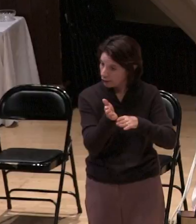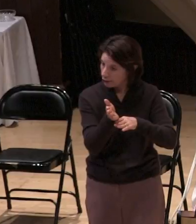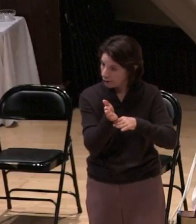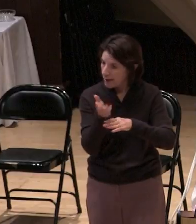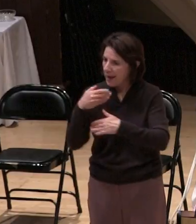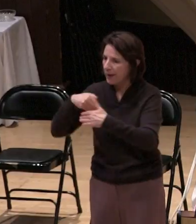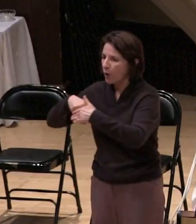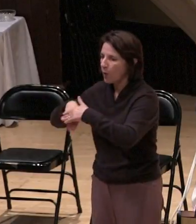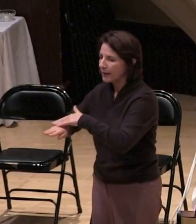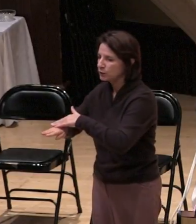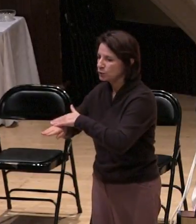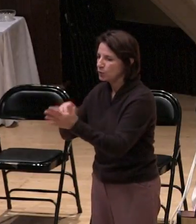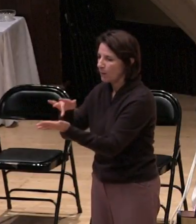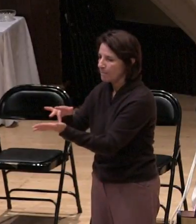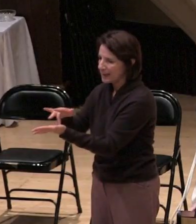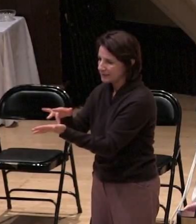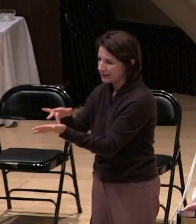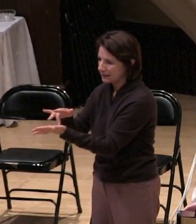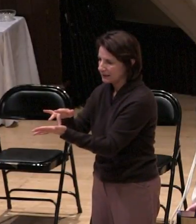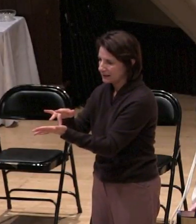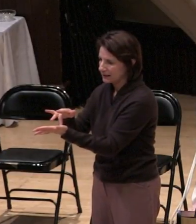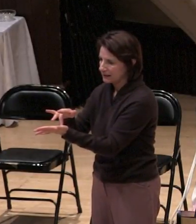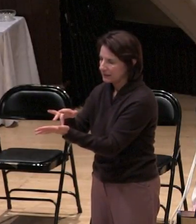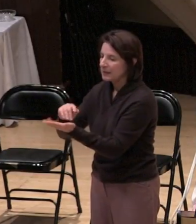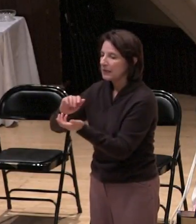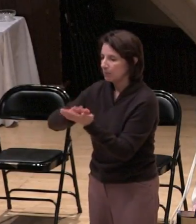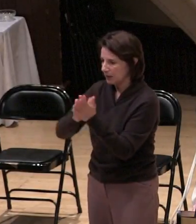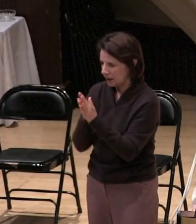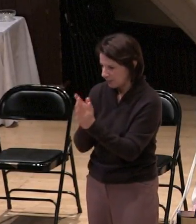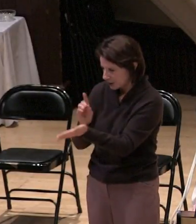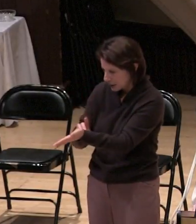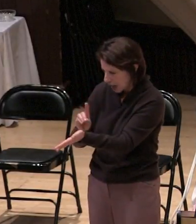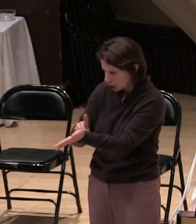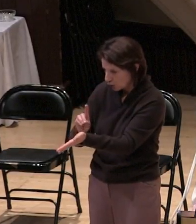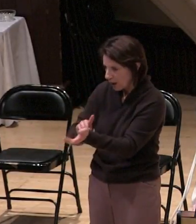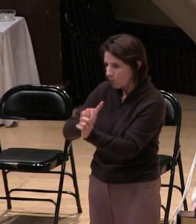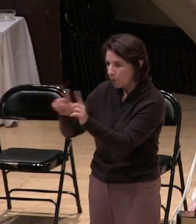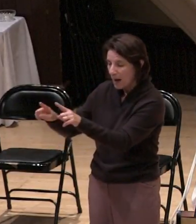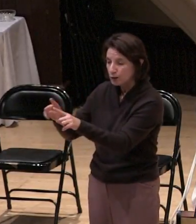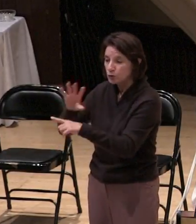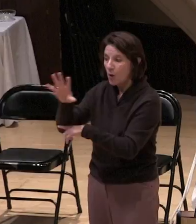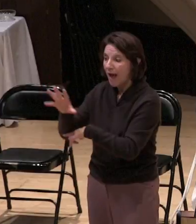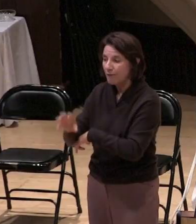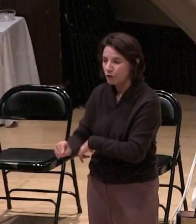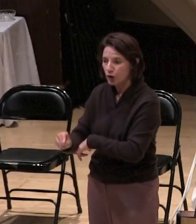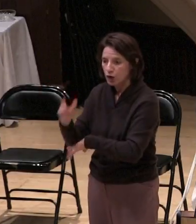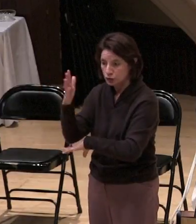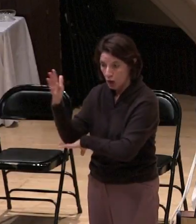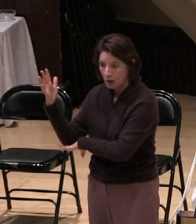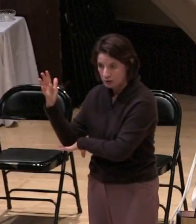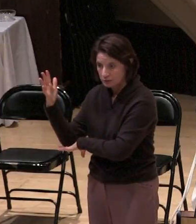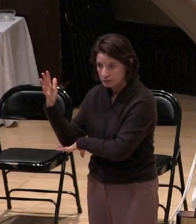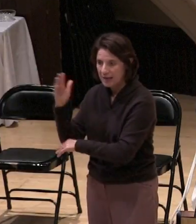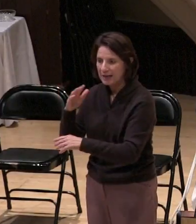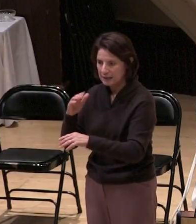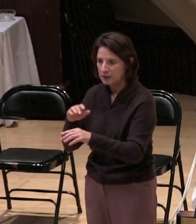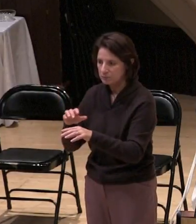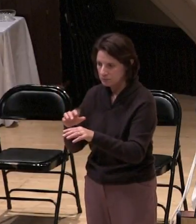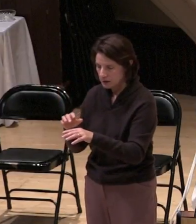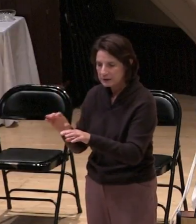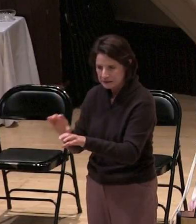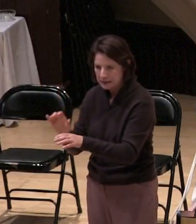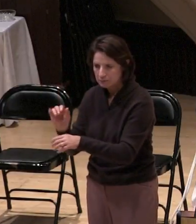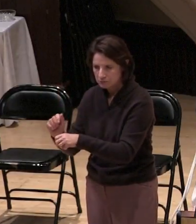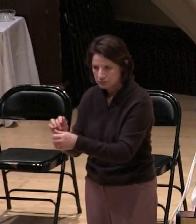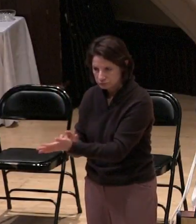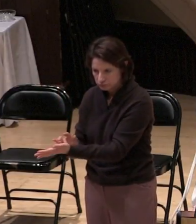medicine. He became a doctor and went into the jungles of Africa where he did practice medicine. He